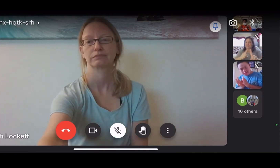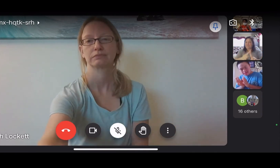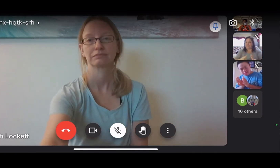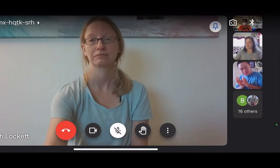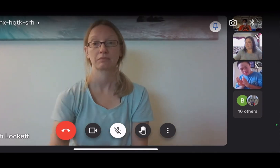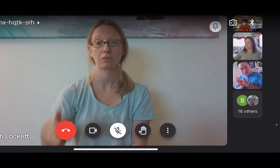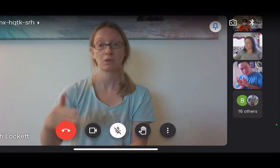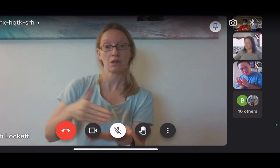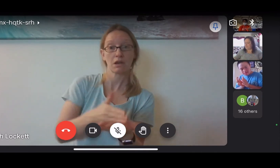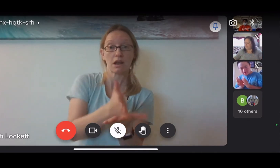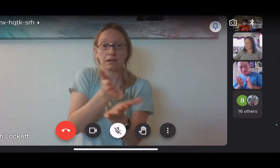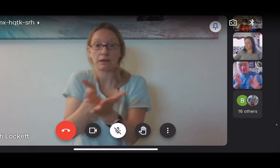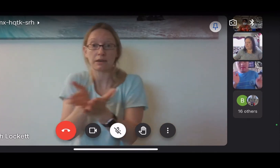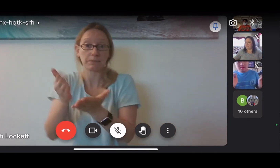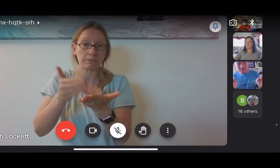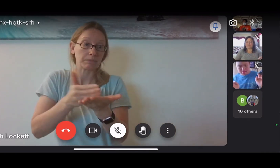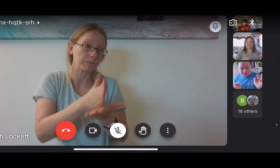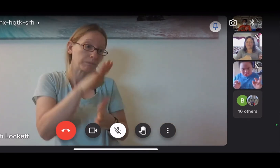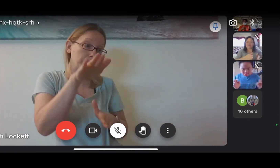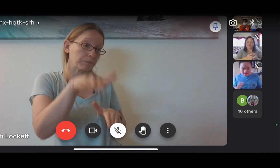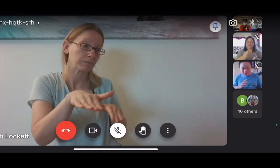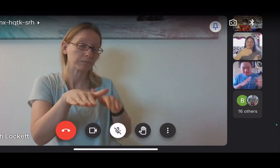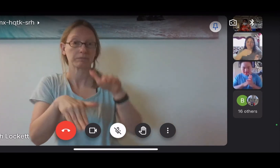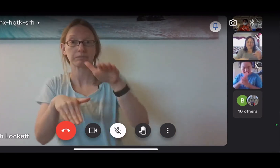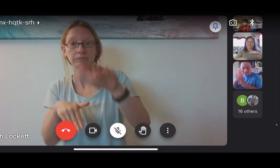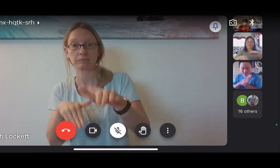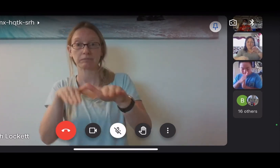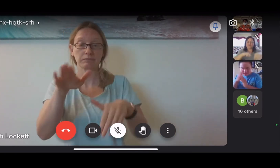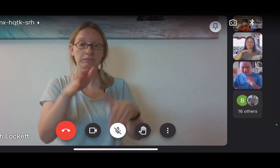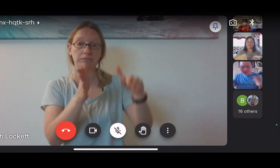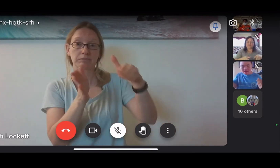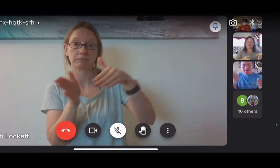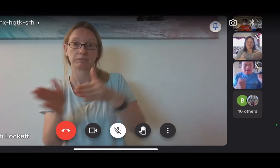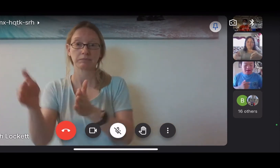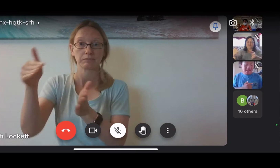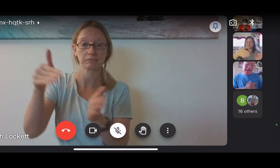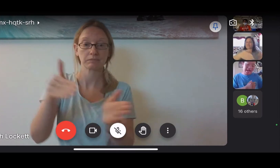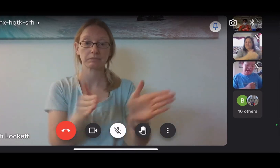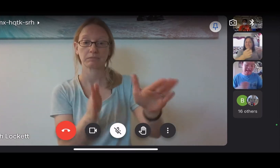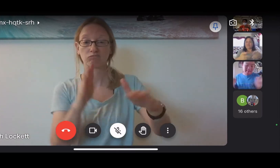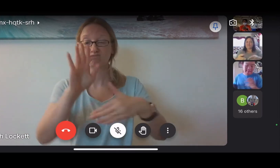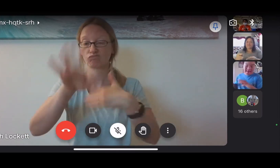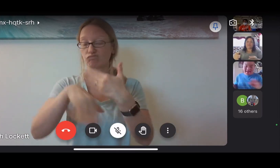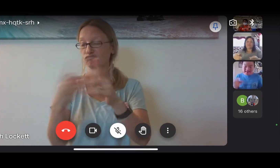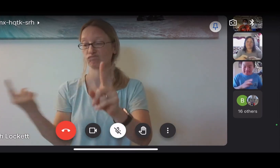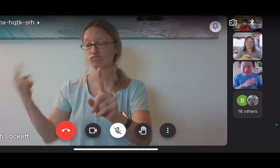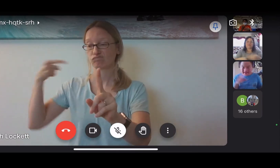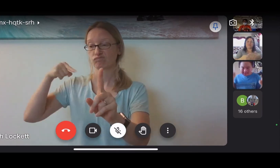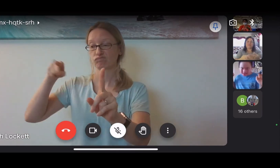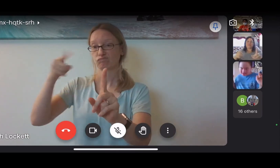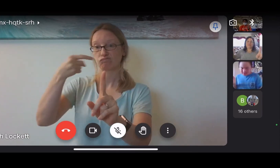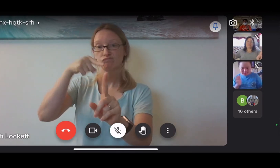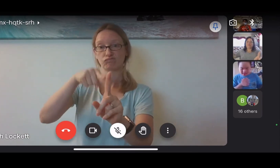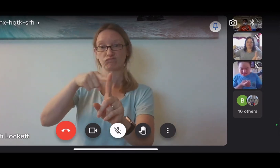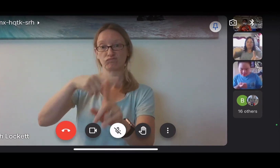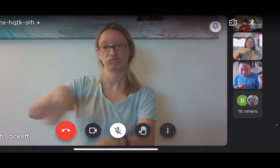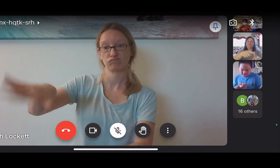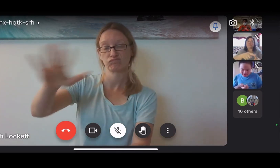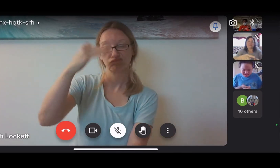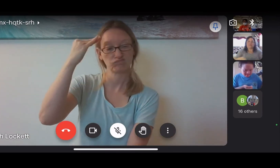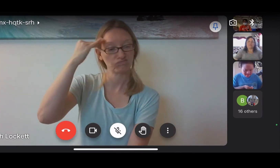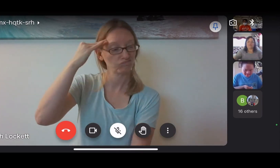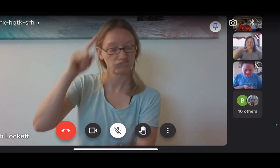Every turn I take, every trail I track, every path I make, every road leads back to the place I know, where